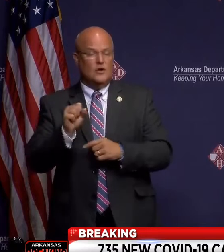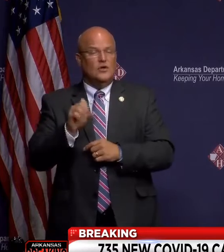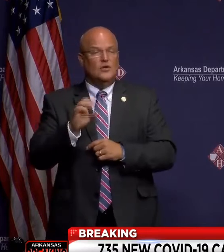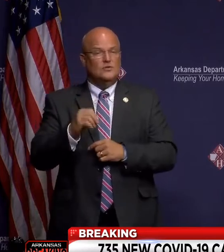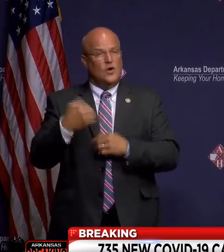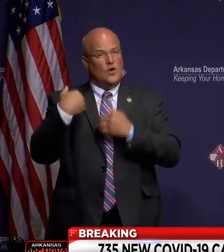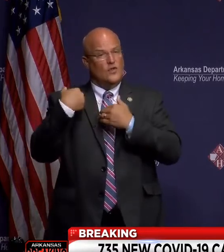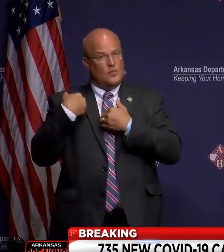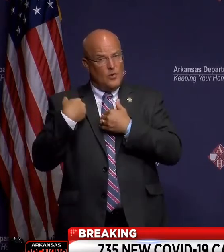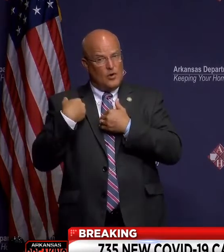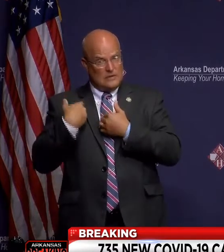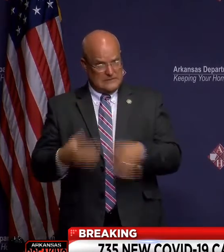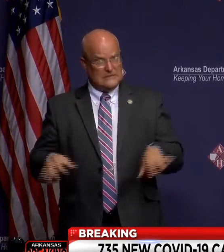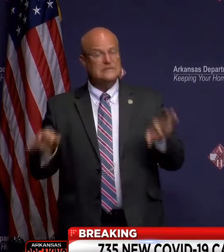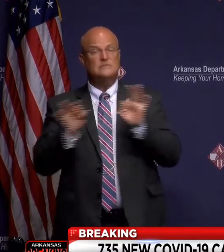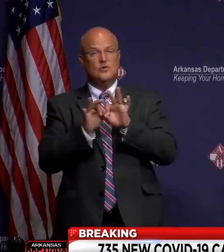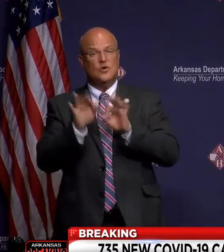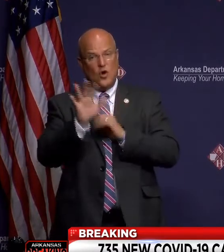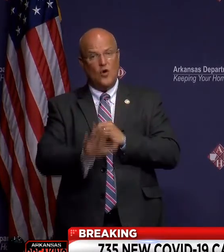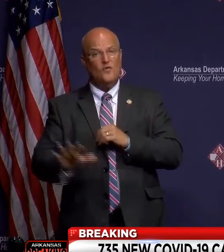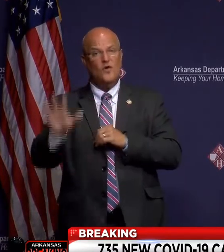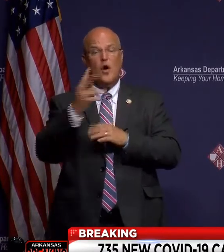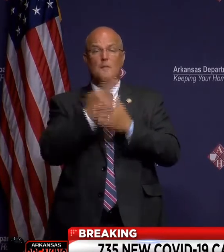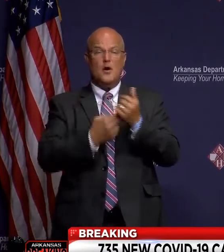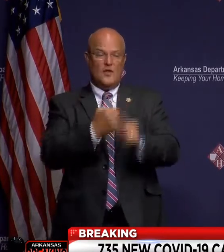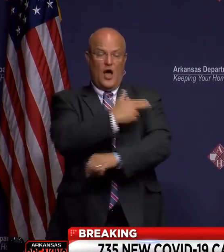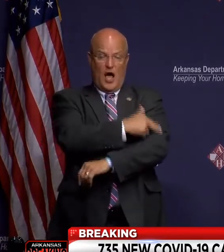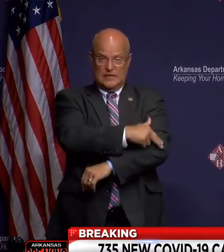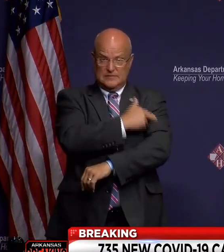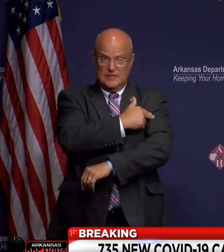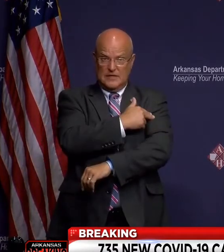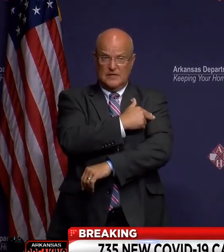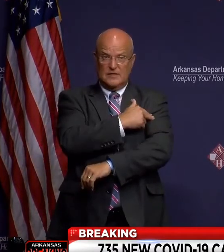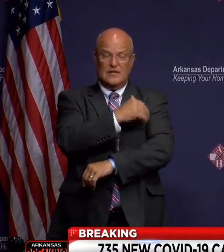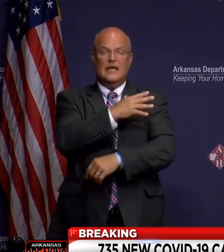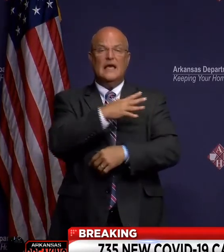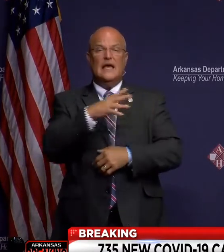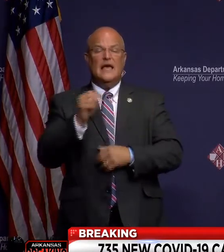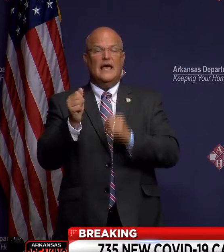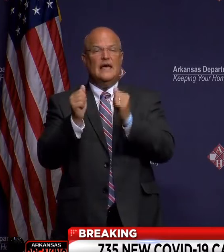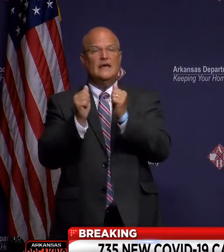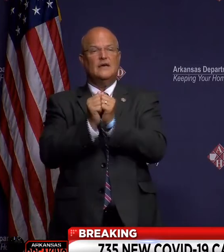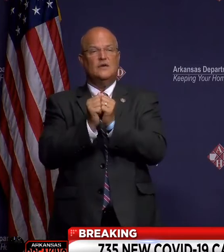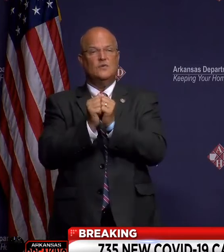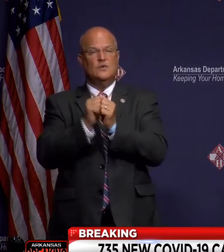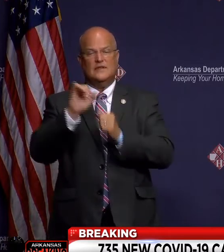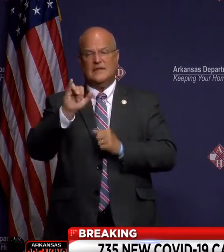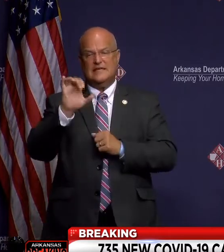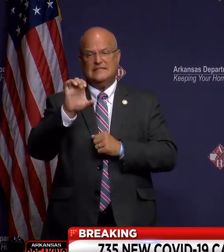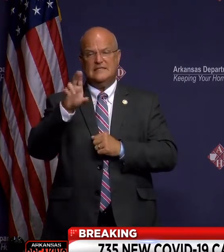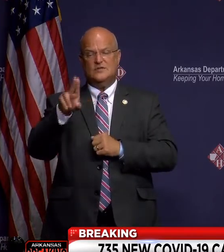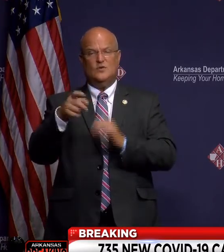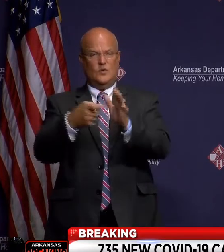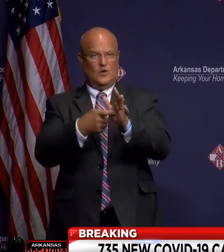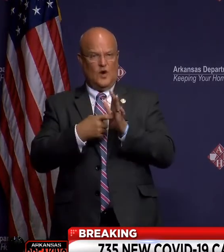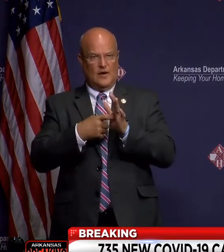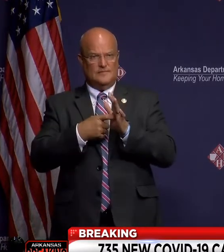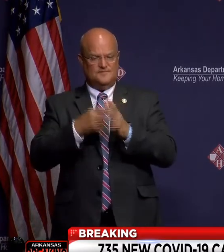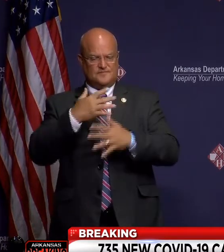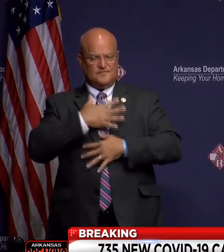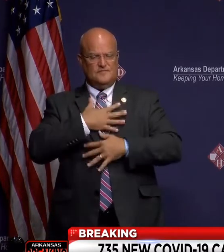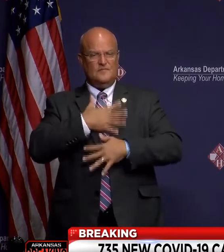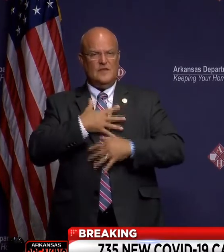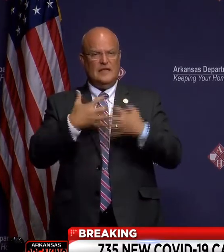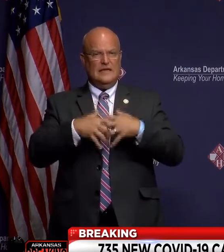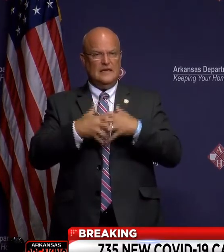the burden is significant overall, both in hospitalization and in ICU requirement and ventilation